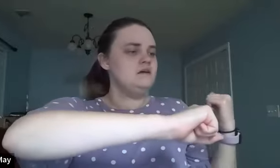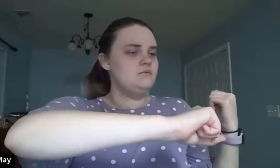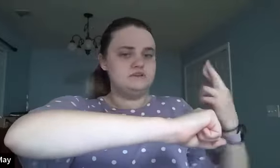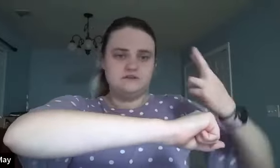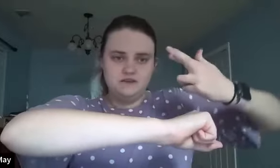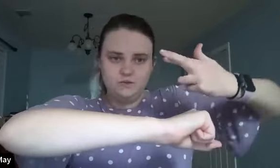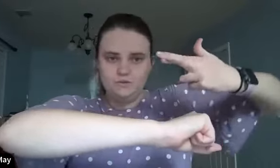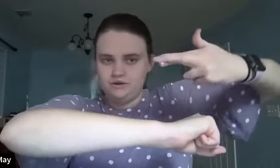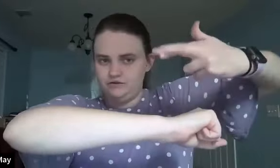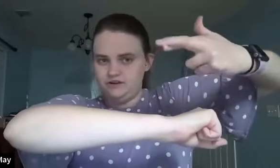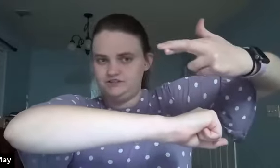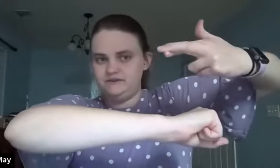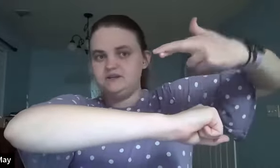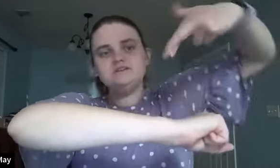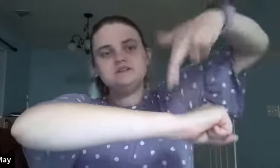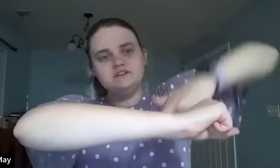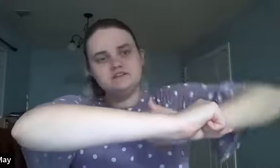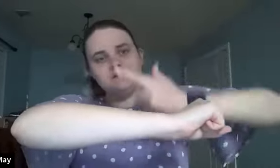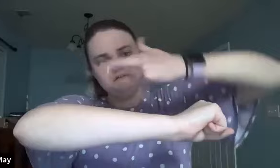We also had the other one where you crossed your fingers and you did the dolphin.